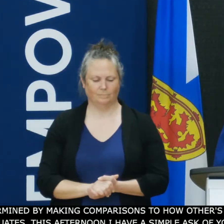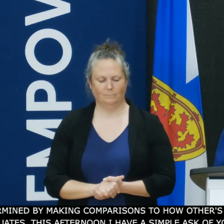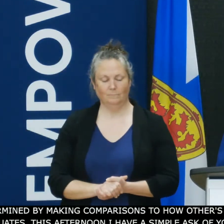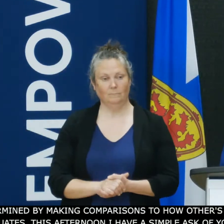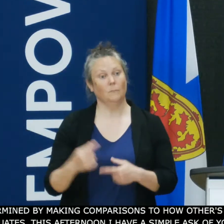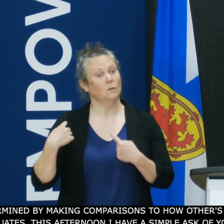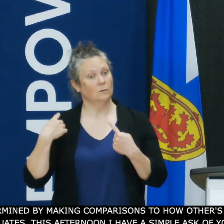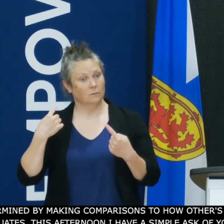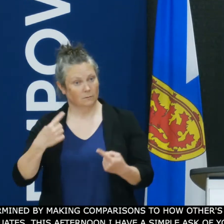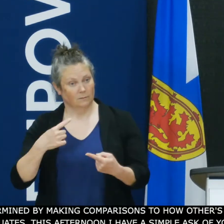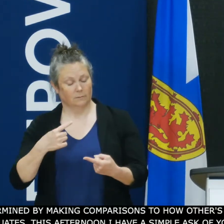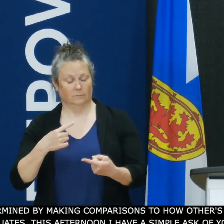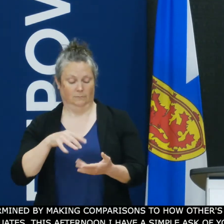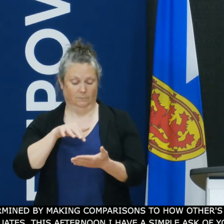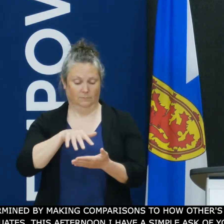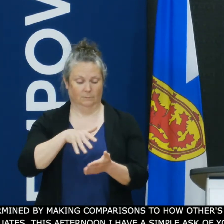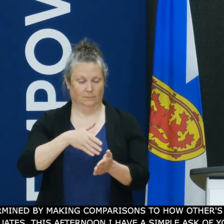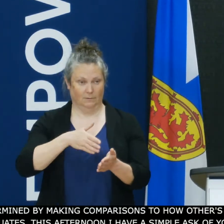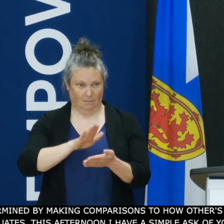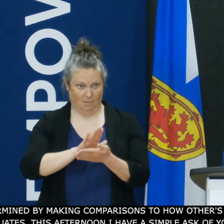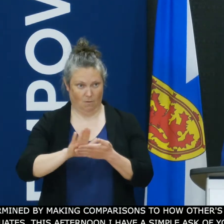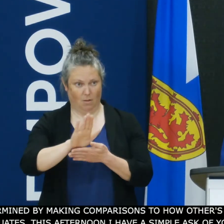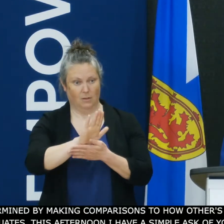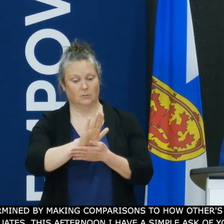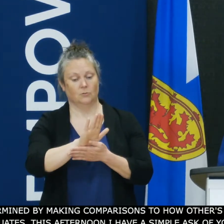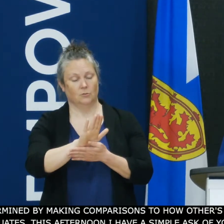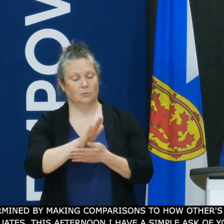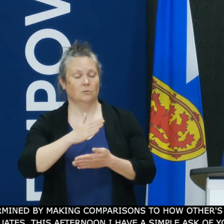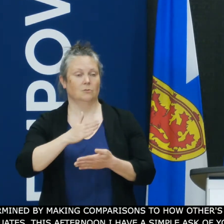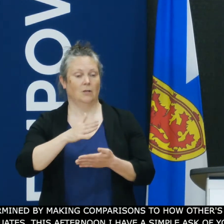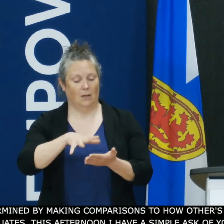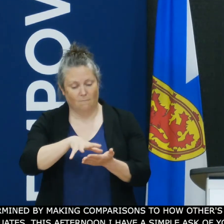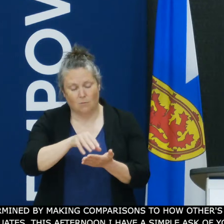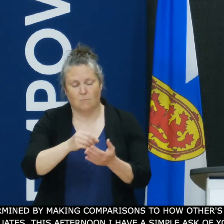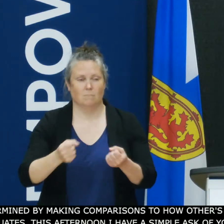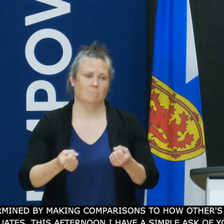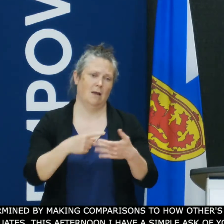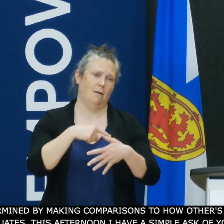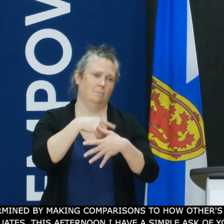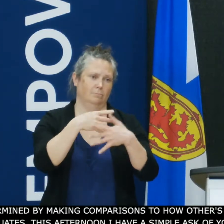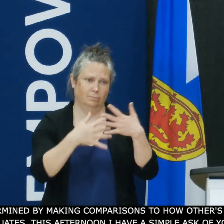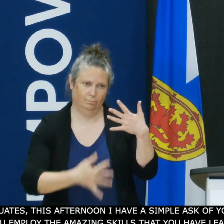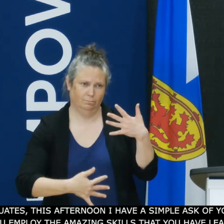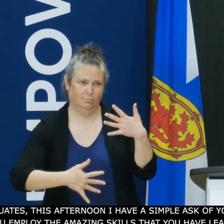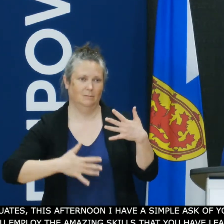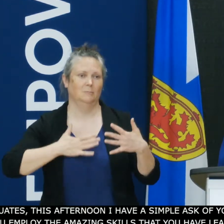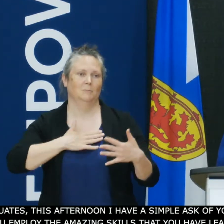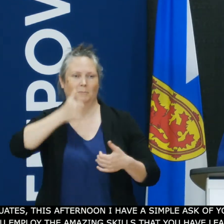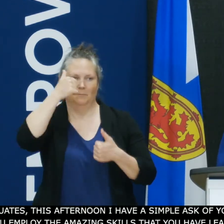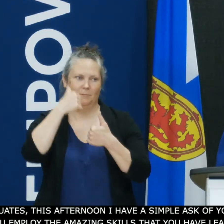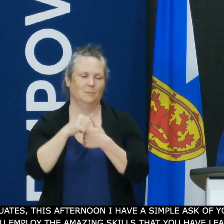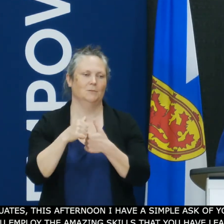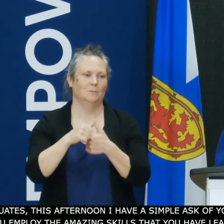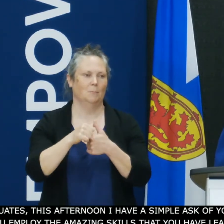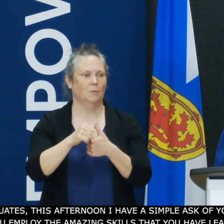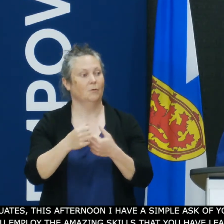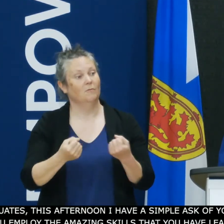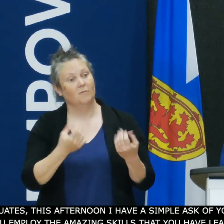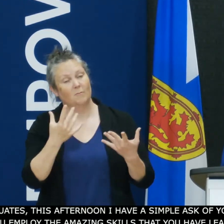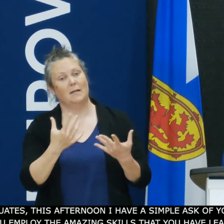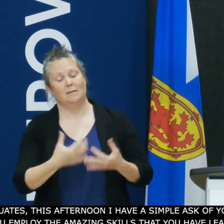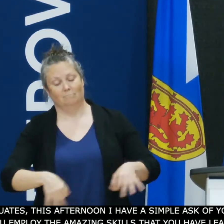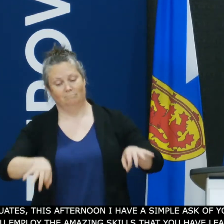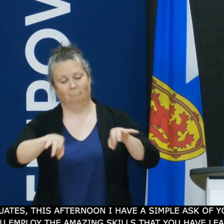studying at NSCC, that you please never forget that in addition to life's biggest decisions, which are